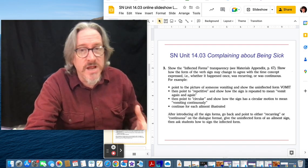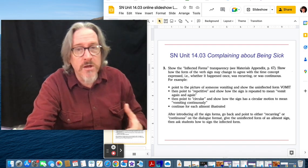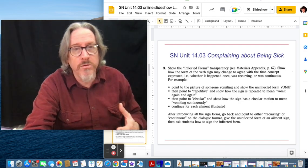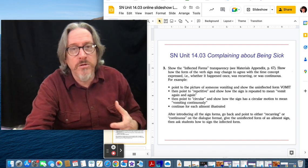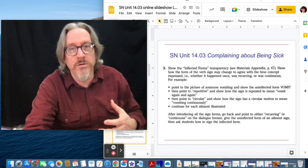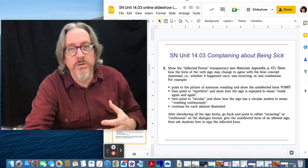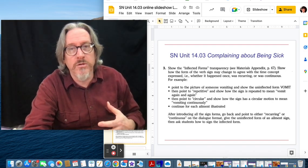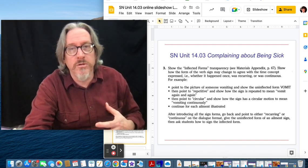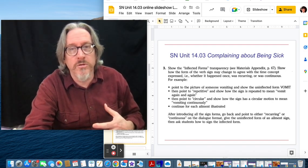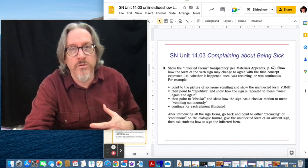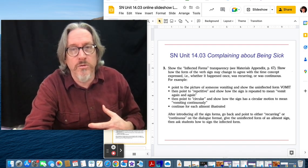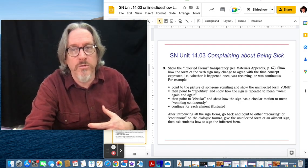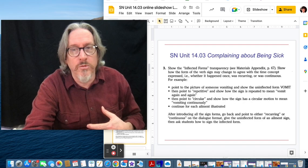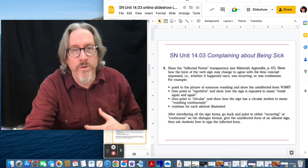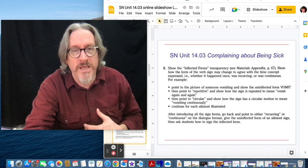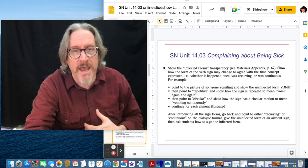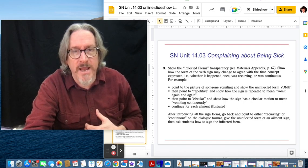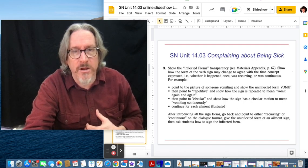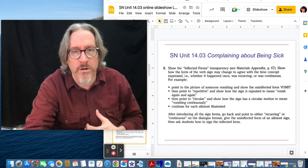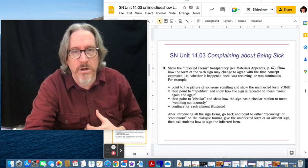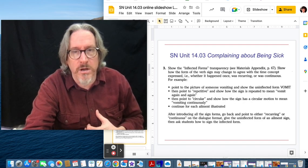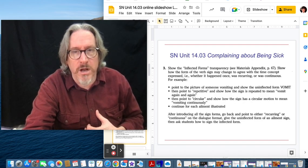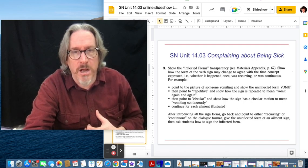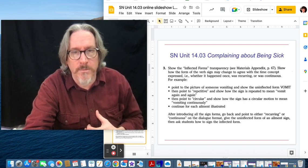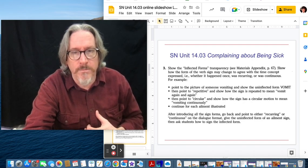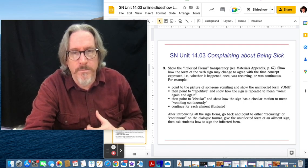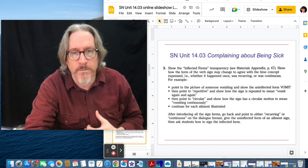So now we can,